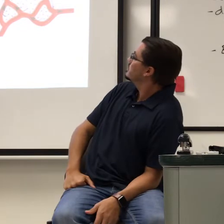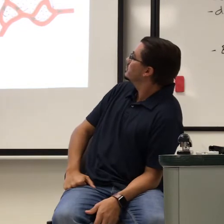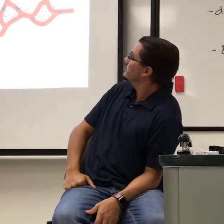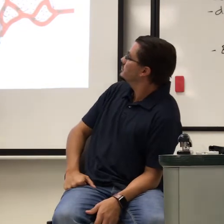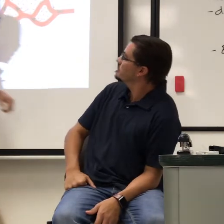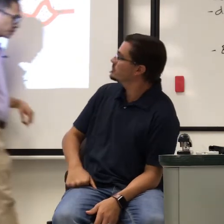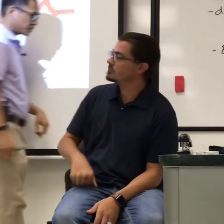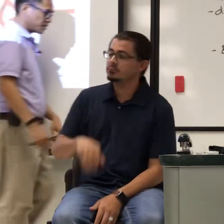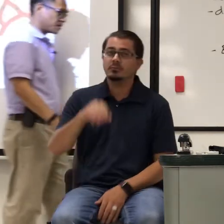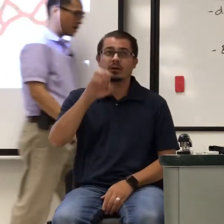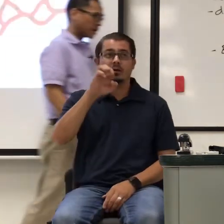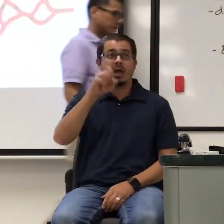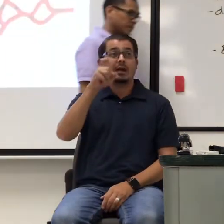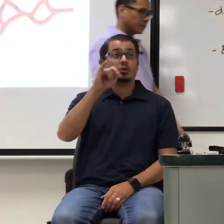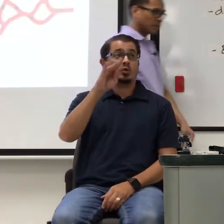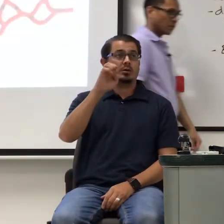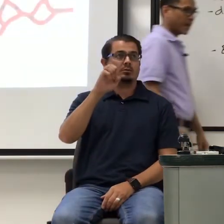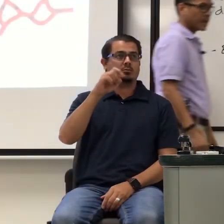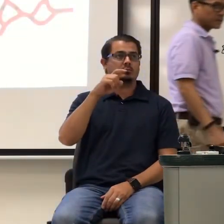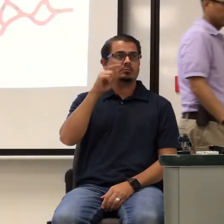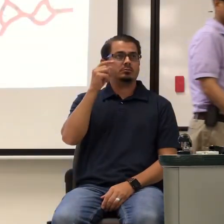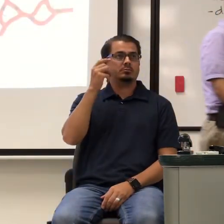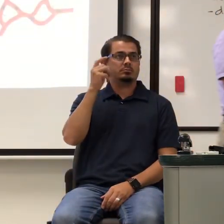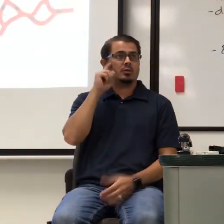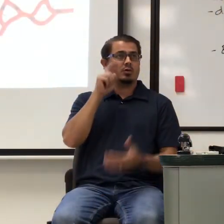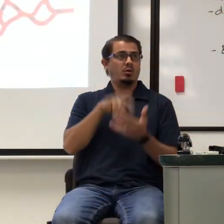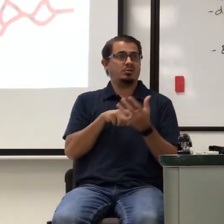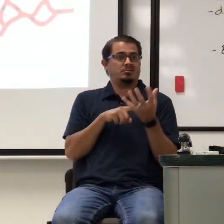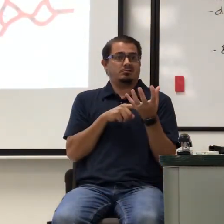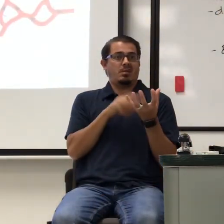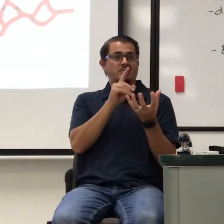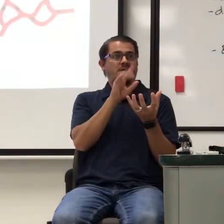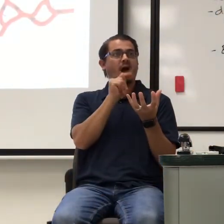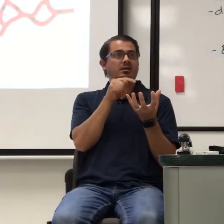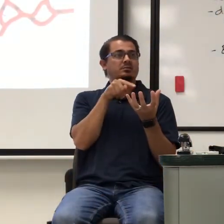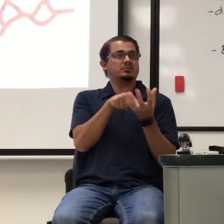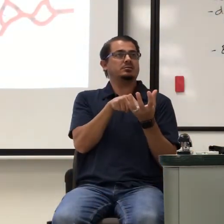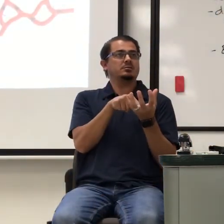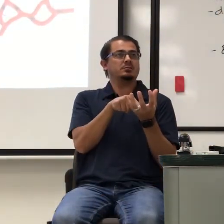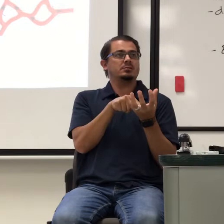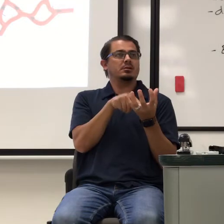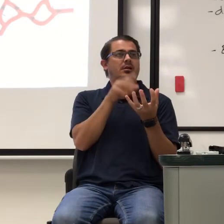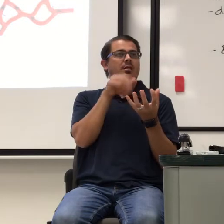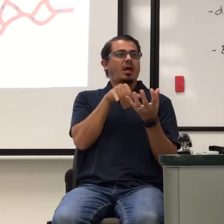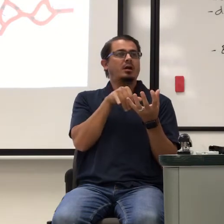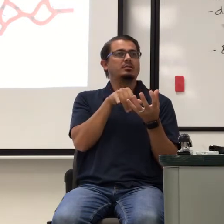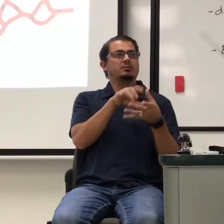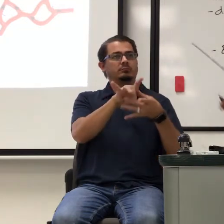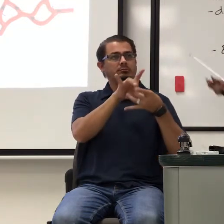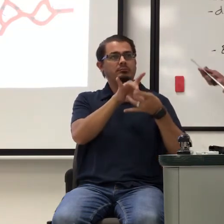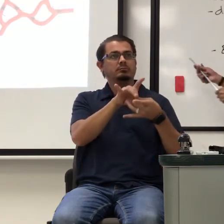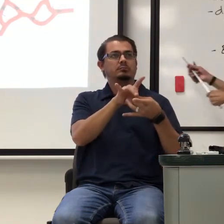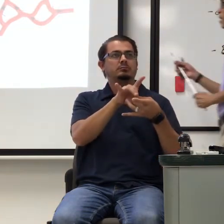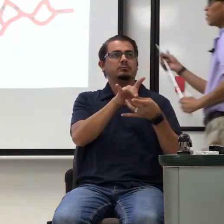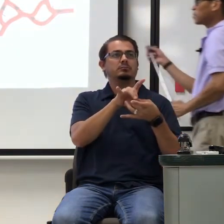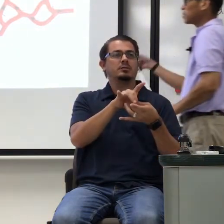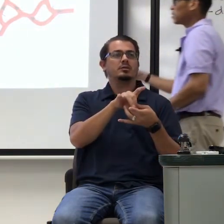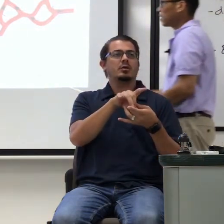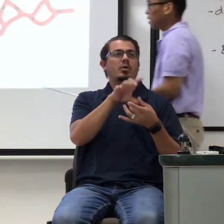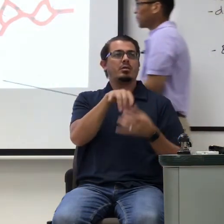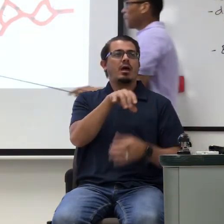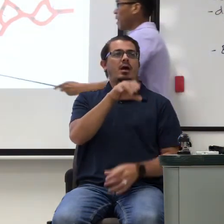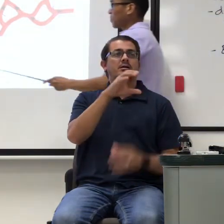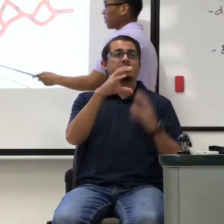The exocrine slide, you can see the duct remains as a conduit. So the secretory